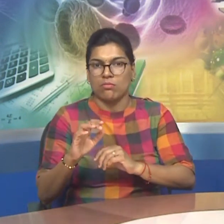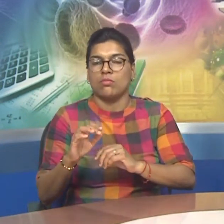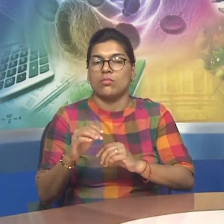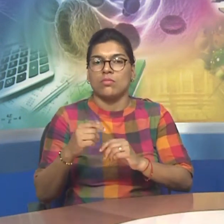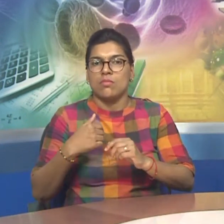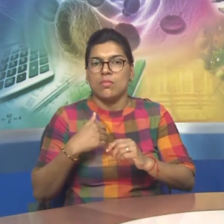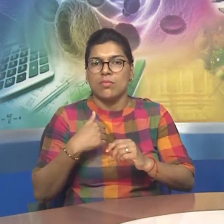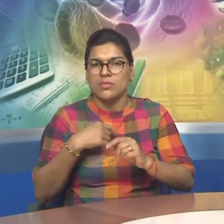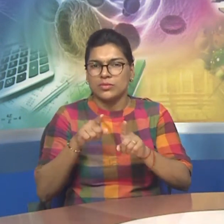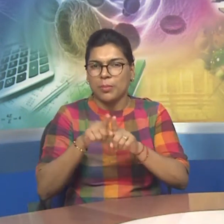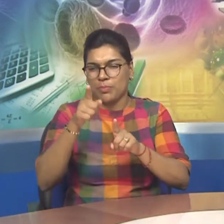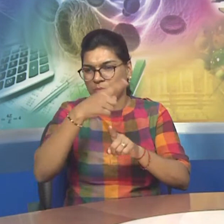strength,